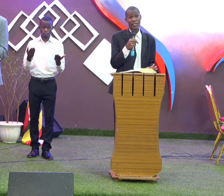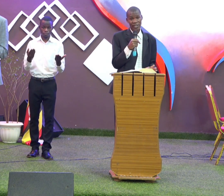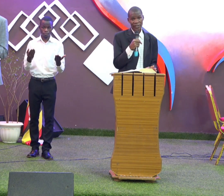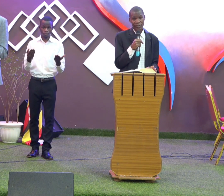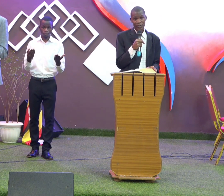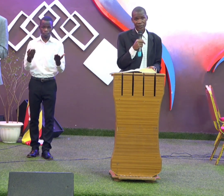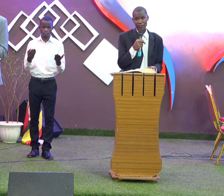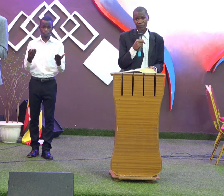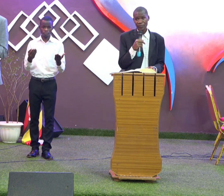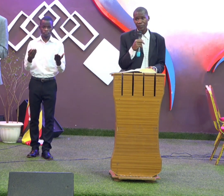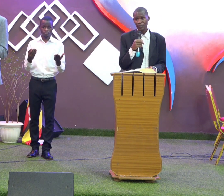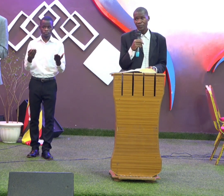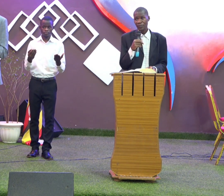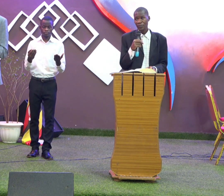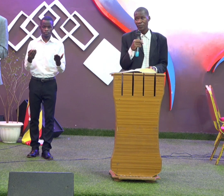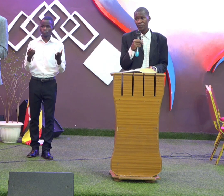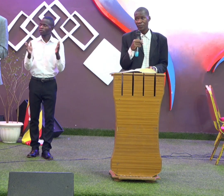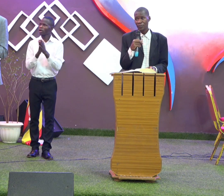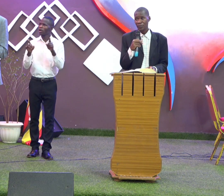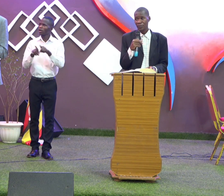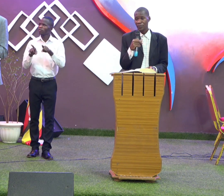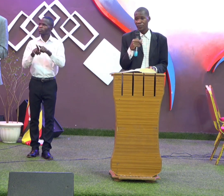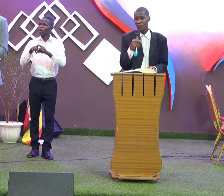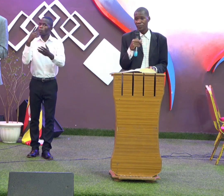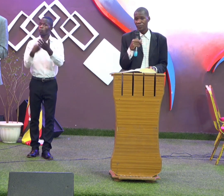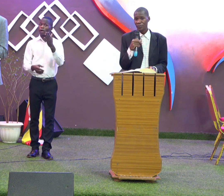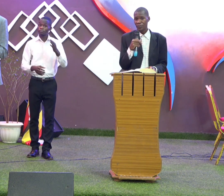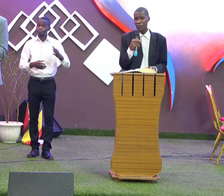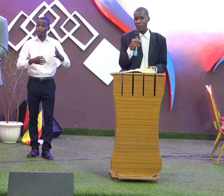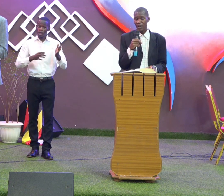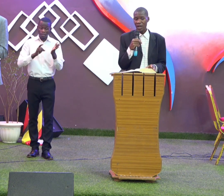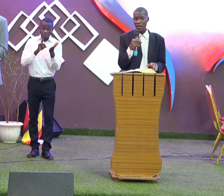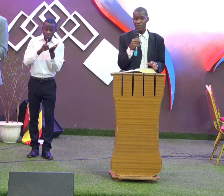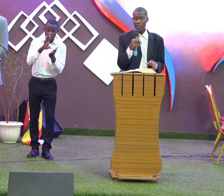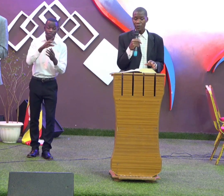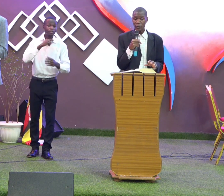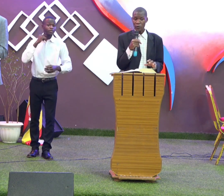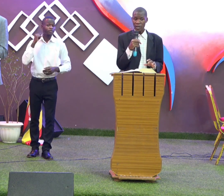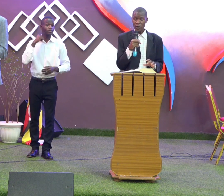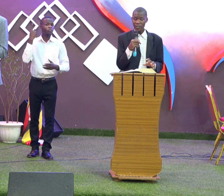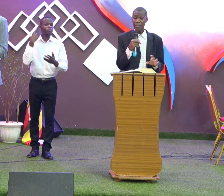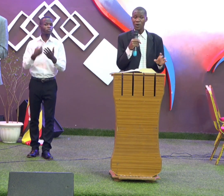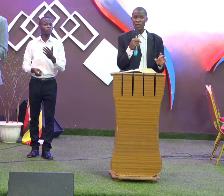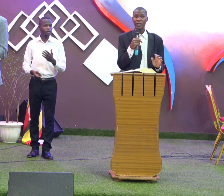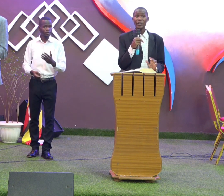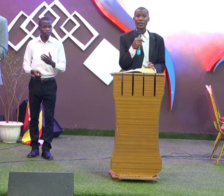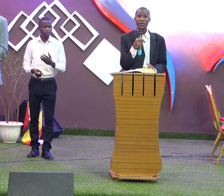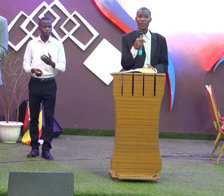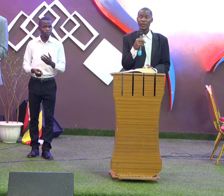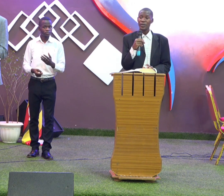had left the church erange kyagobesa omusumba and the reason why he was sent